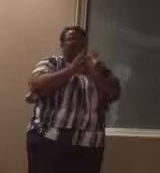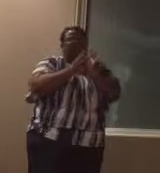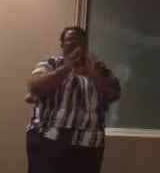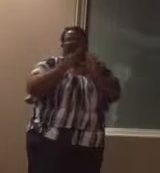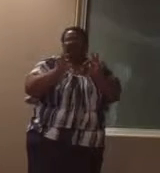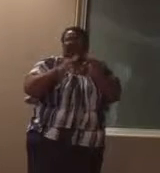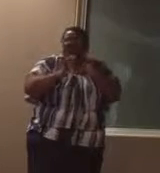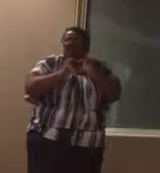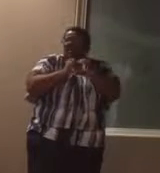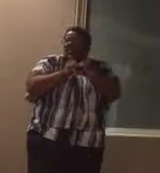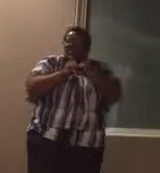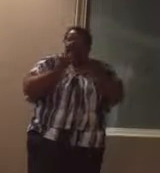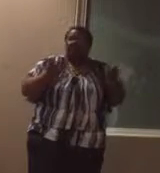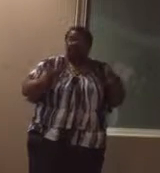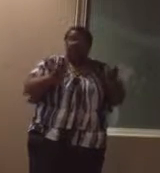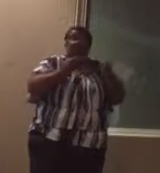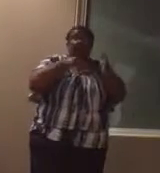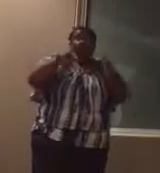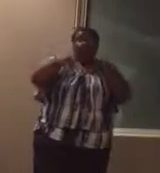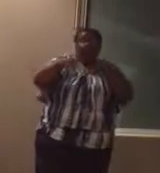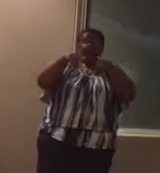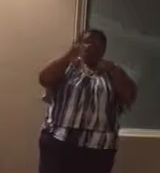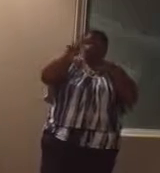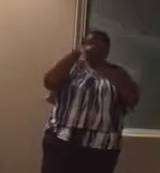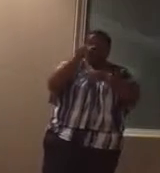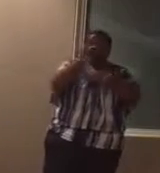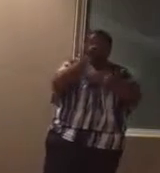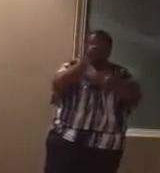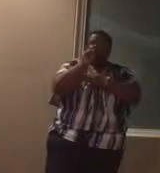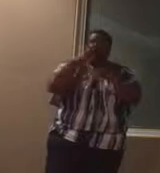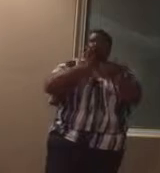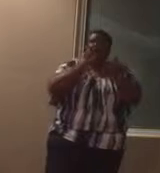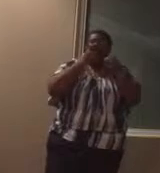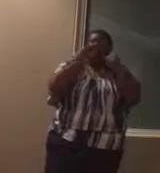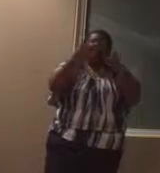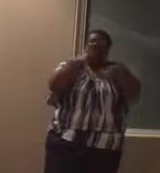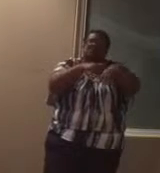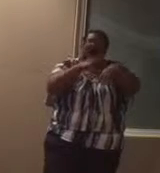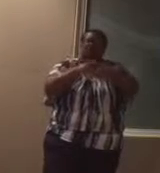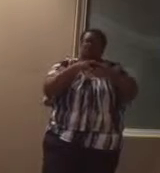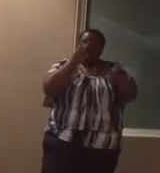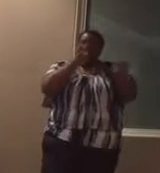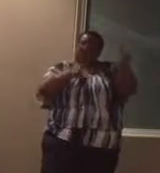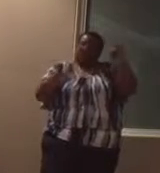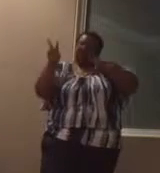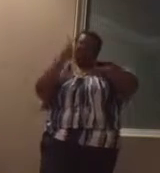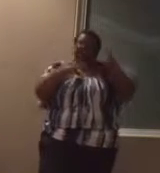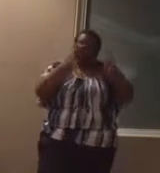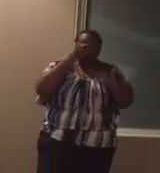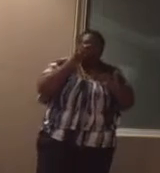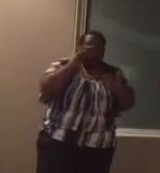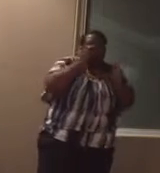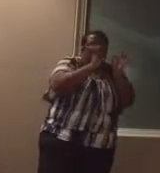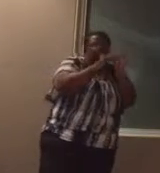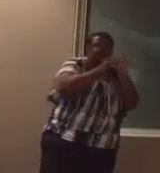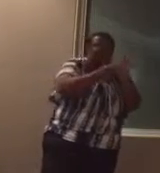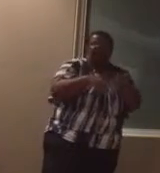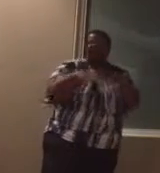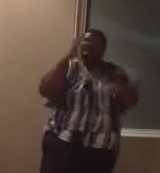about how to request interpreting or captioning services. In Jumpstart, we're going to give you some time for you